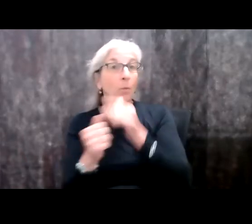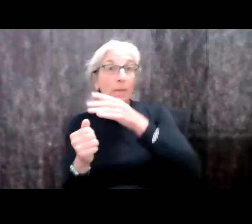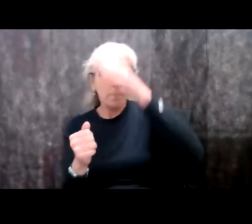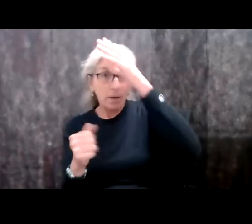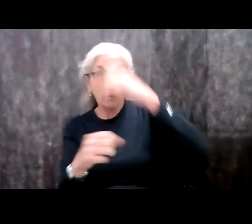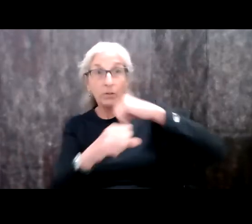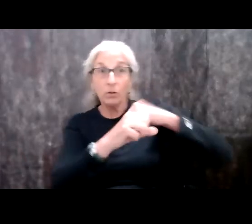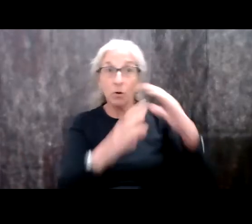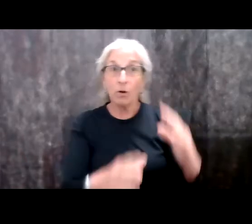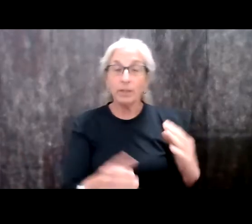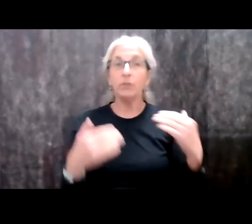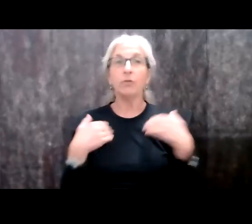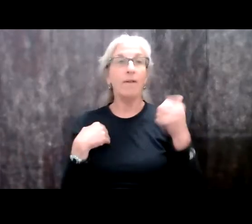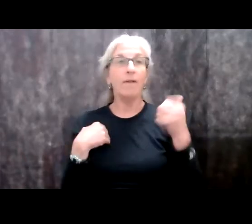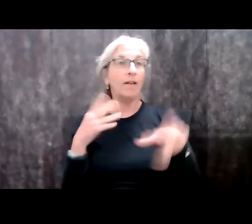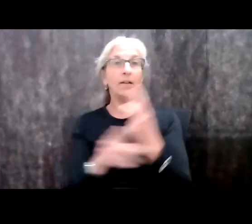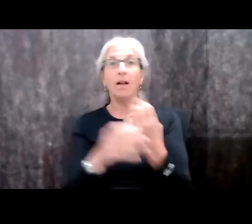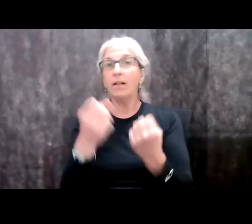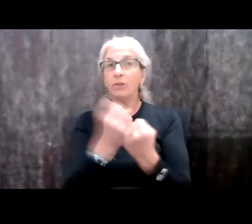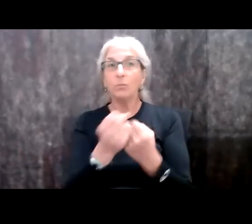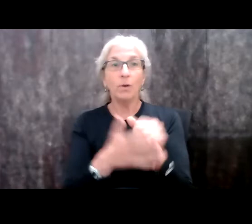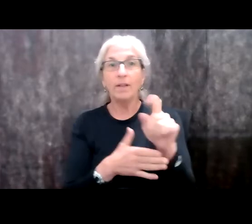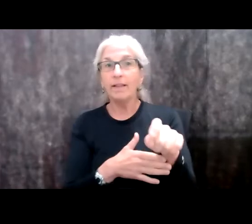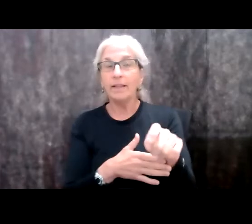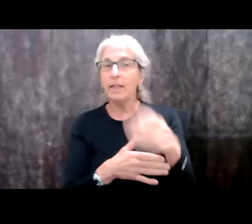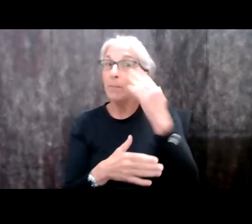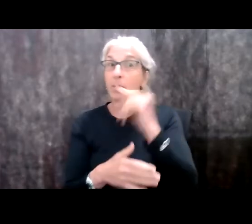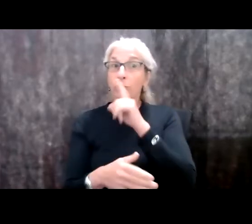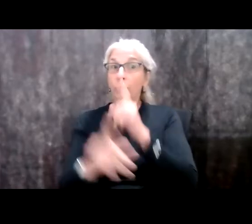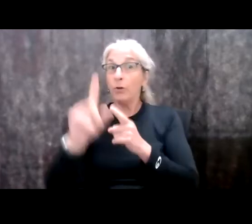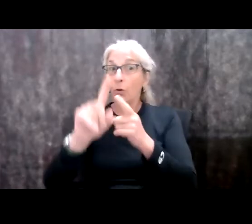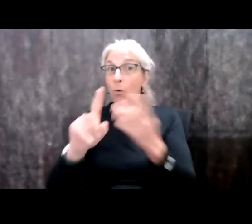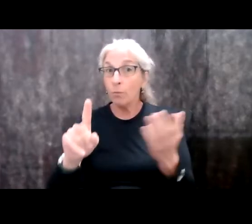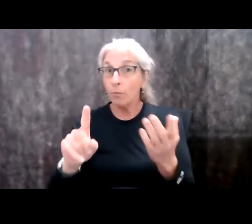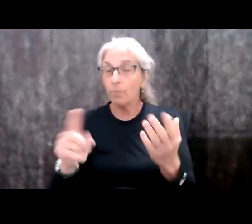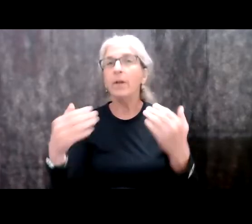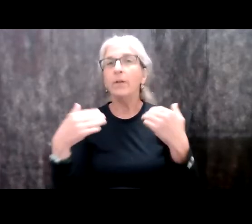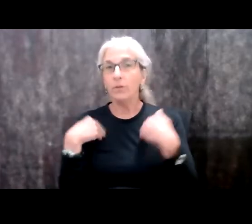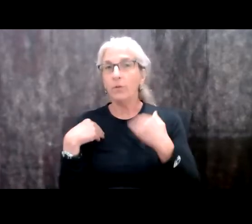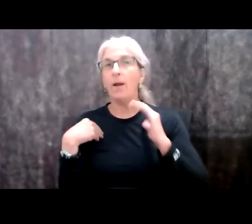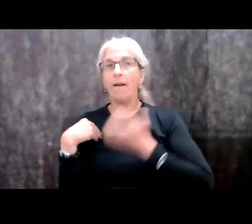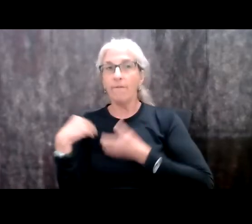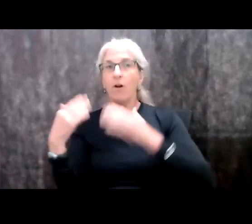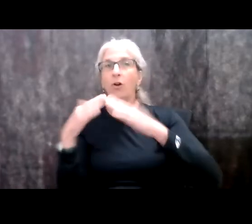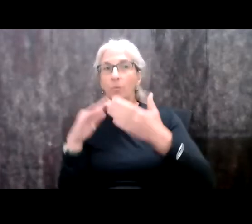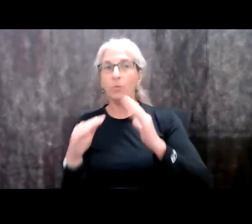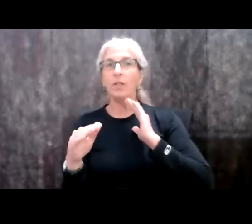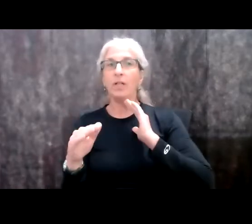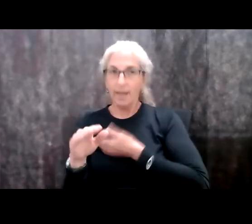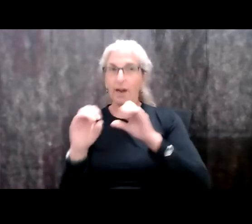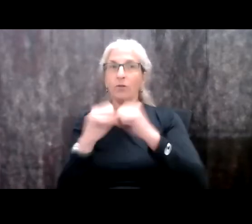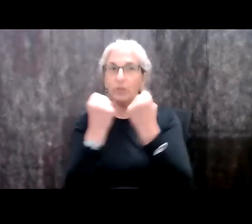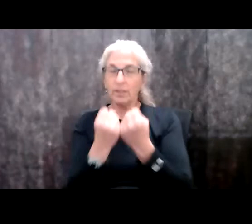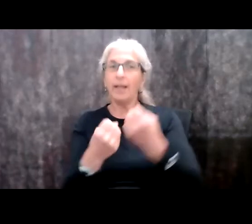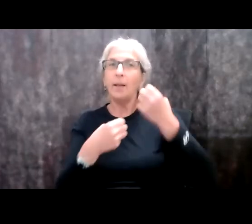of support they need. Because ultimately, what is our goal is to have our community and our society